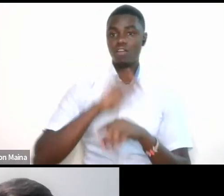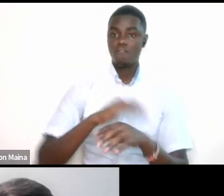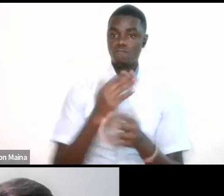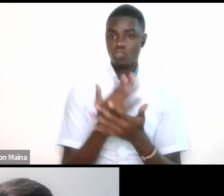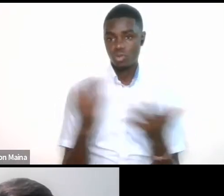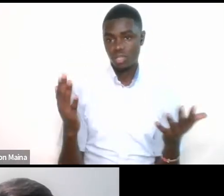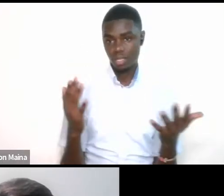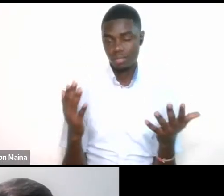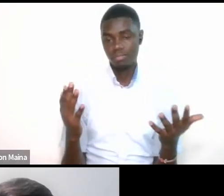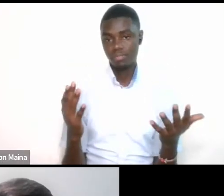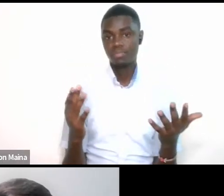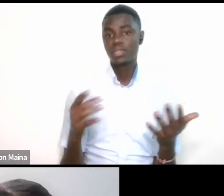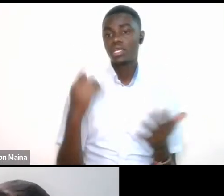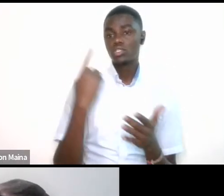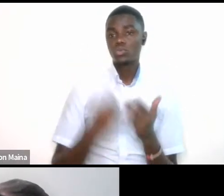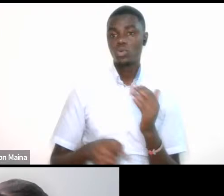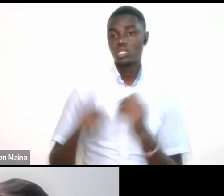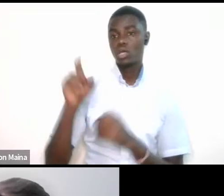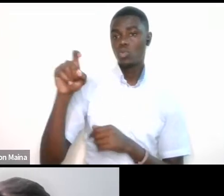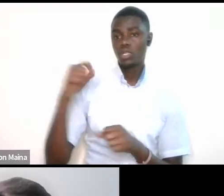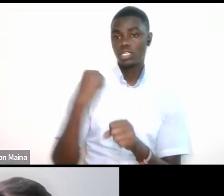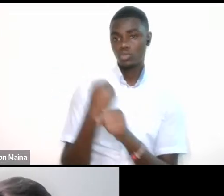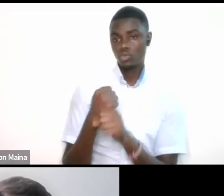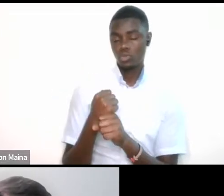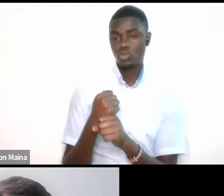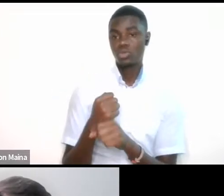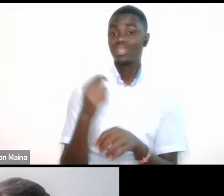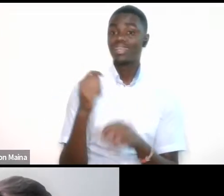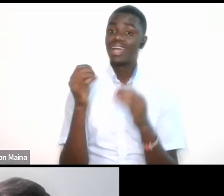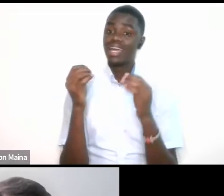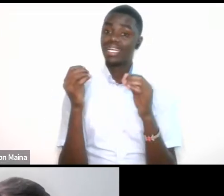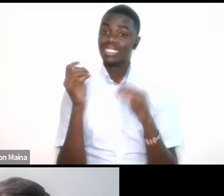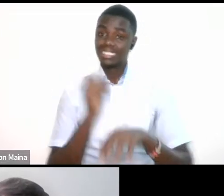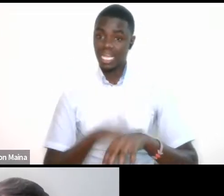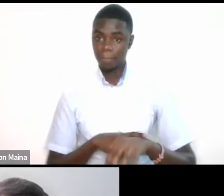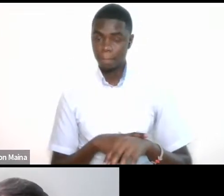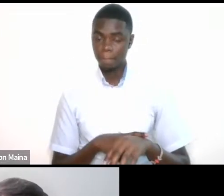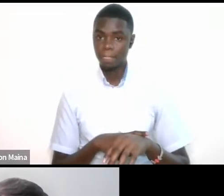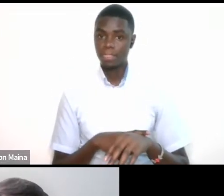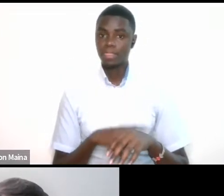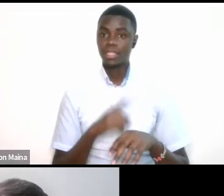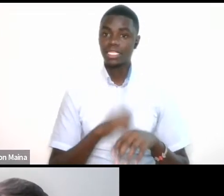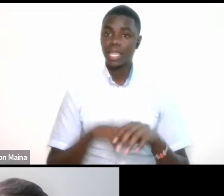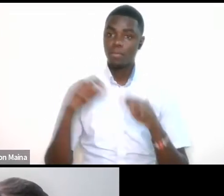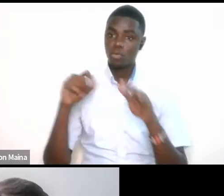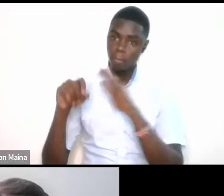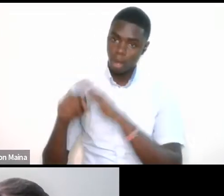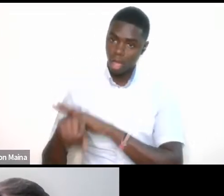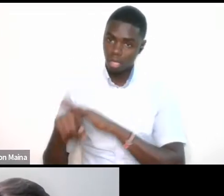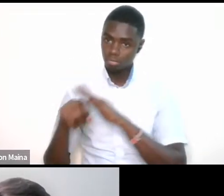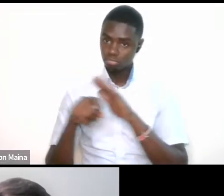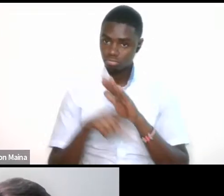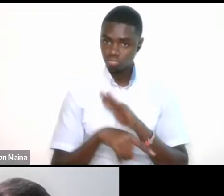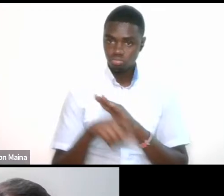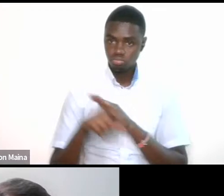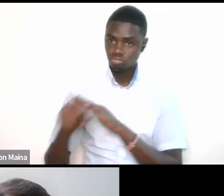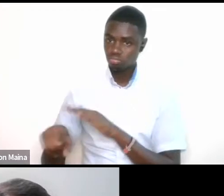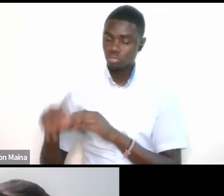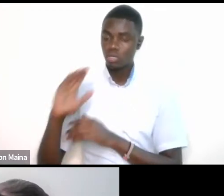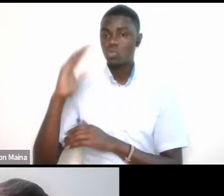is what we need to do. Because when you plant the seeds, it'll always